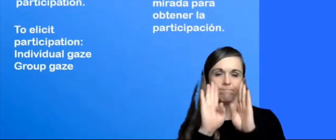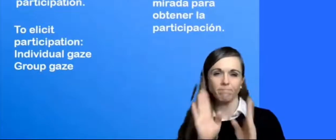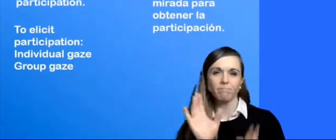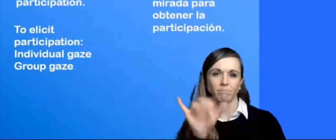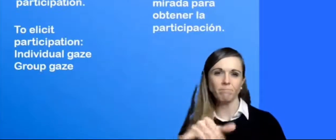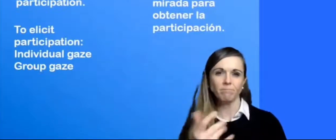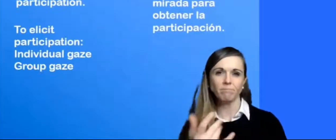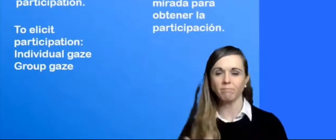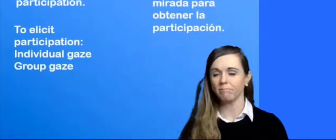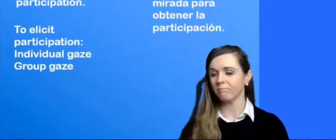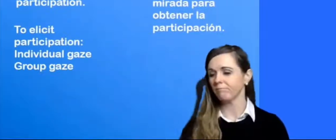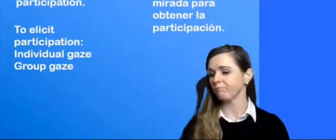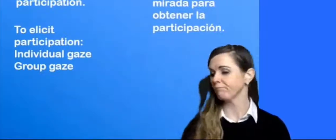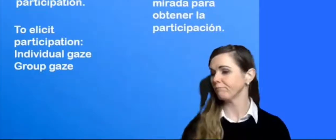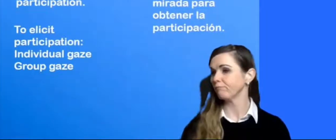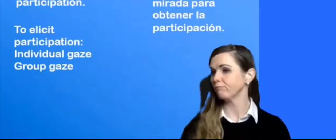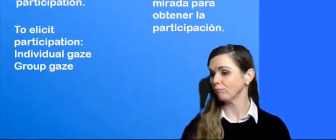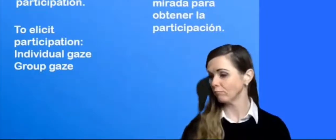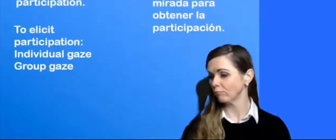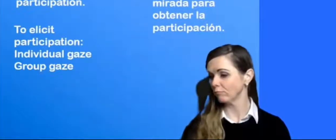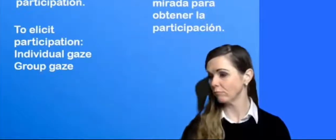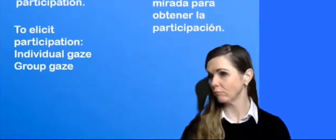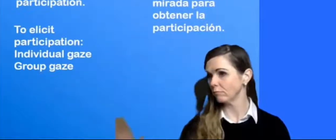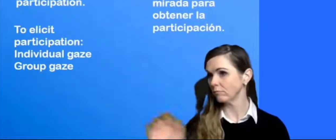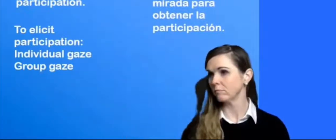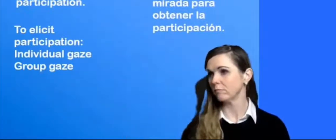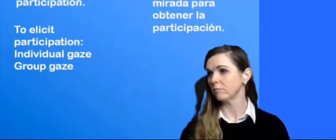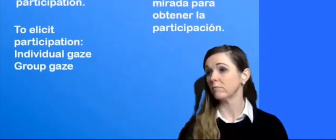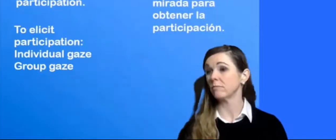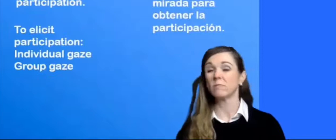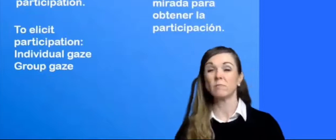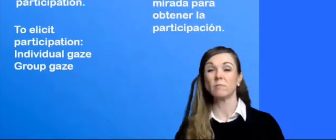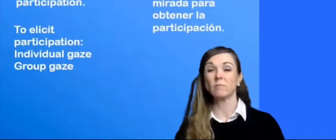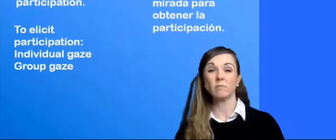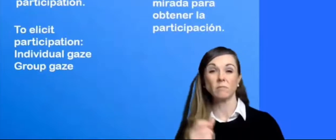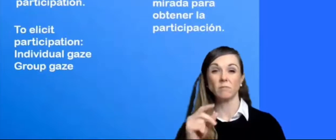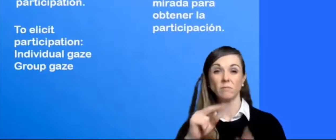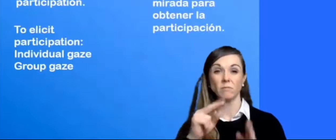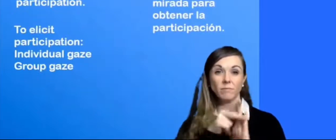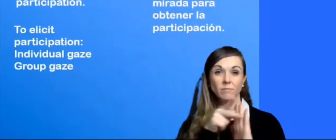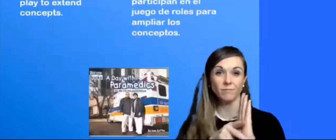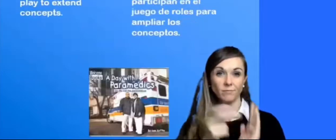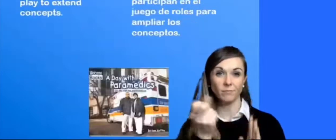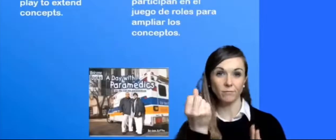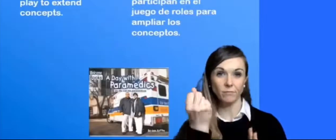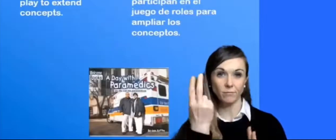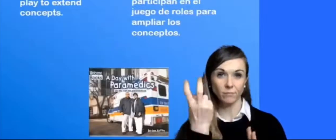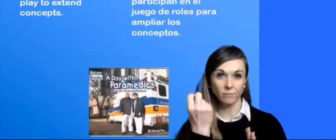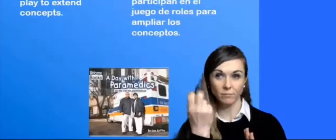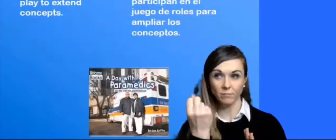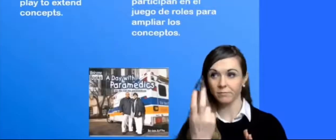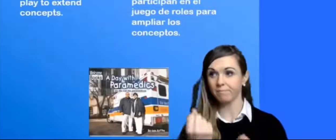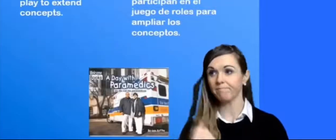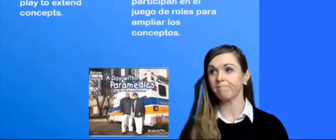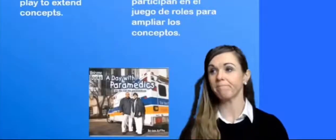scanning, keep checking in with everyone to see if we're all on the same page and all paying